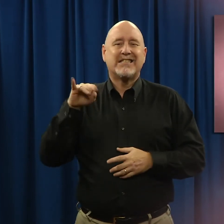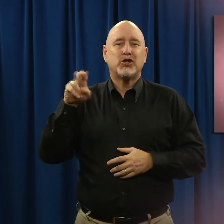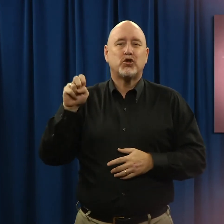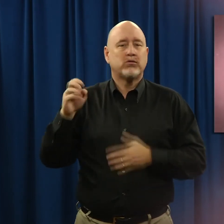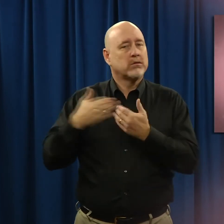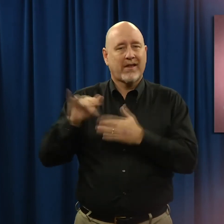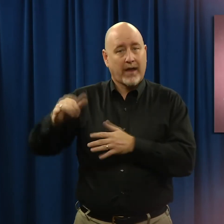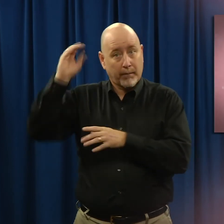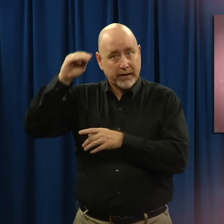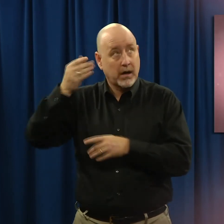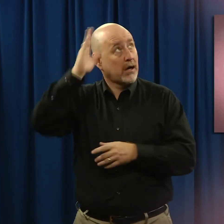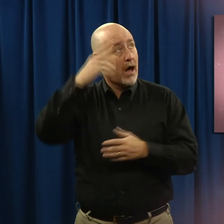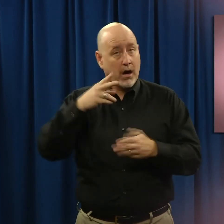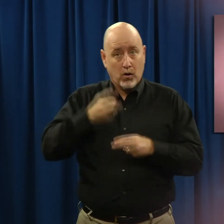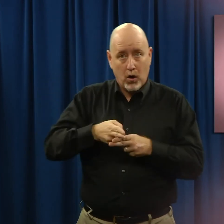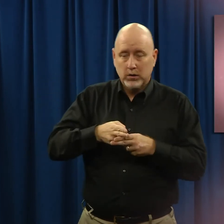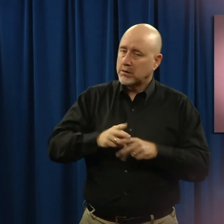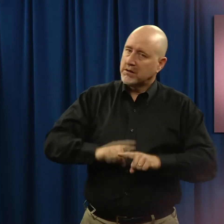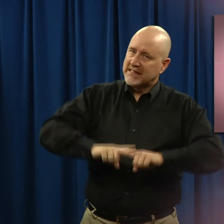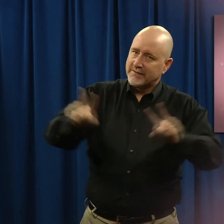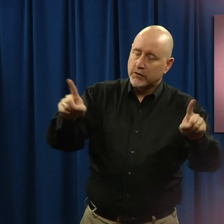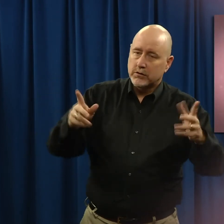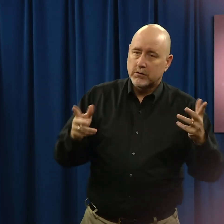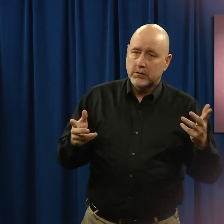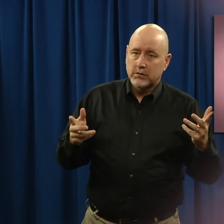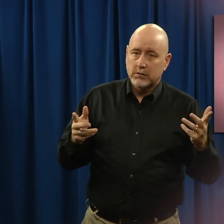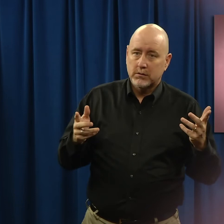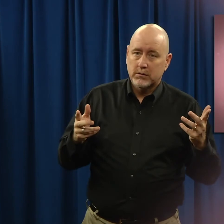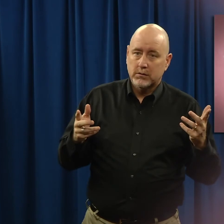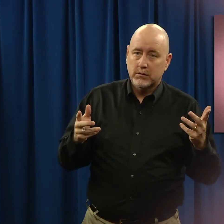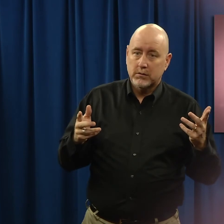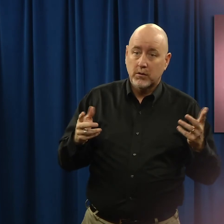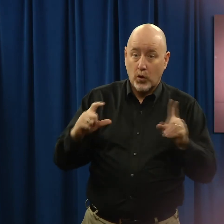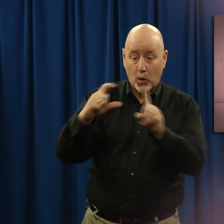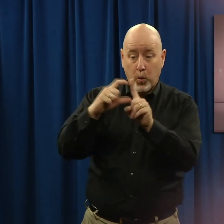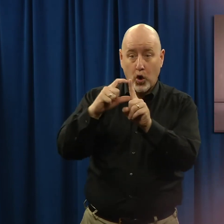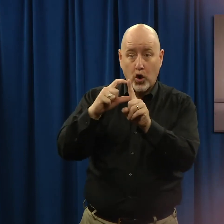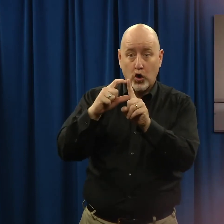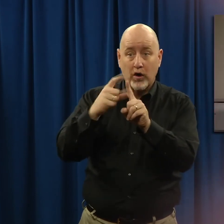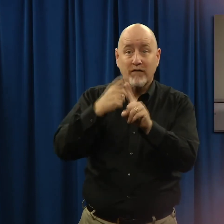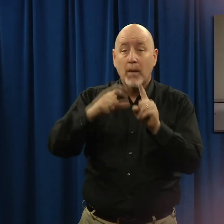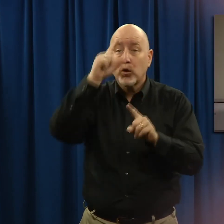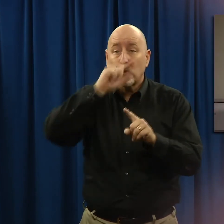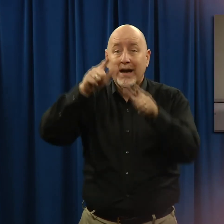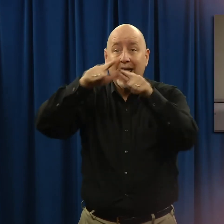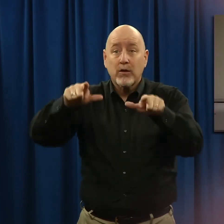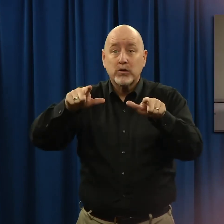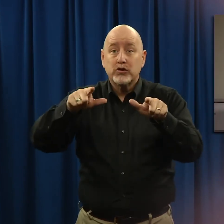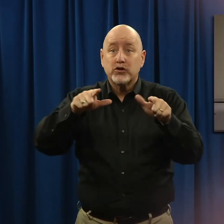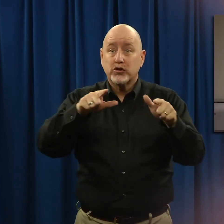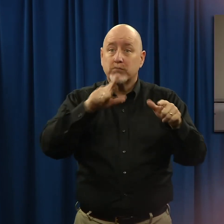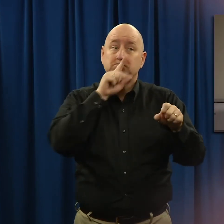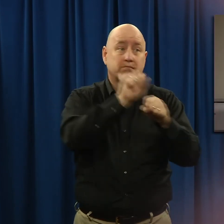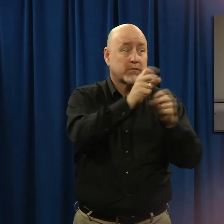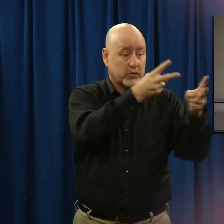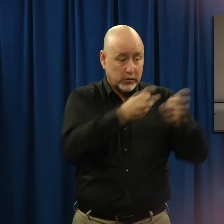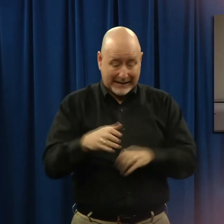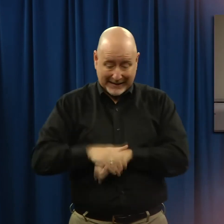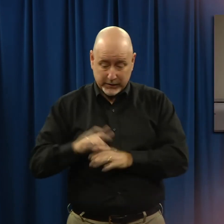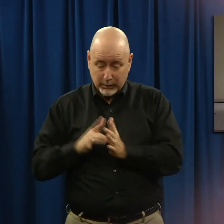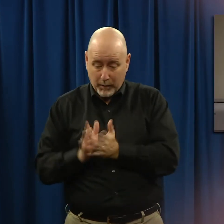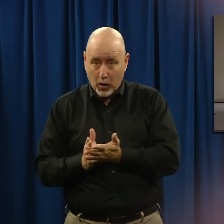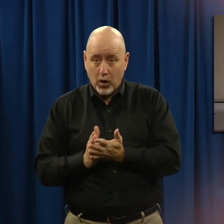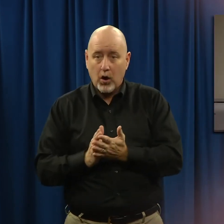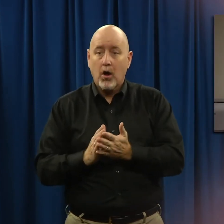tissue, God sees it differently. In fact, the same word from the original Greek language is used in Scripture to reference both